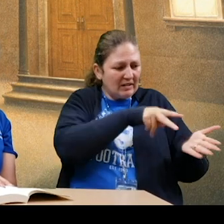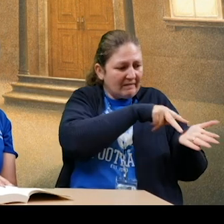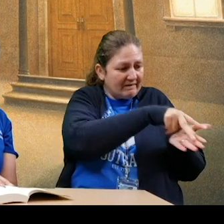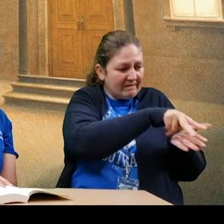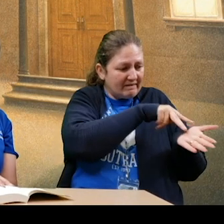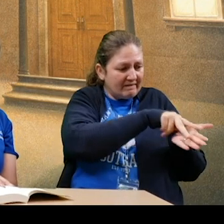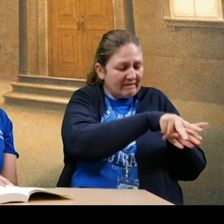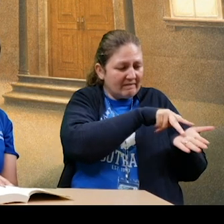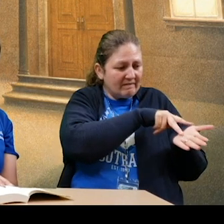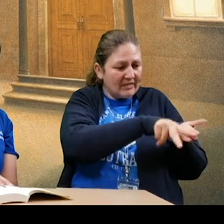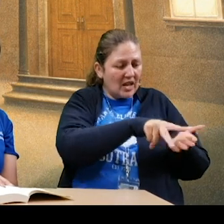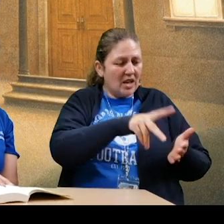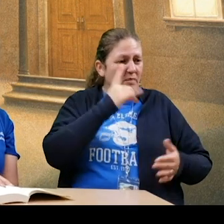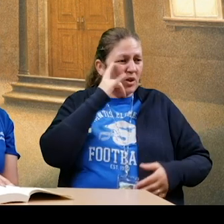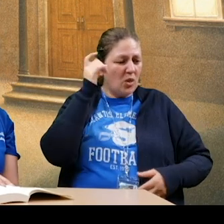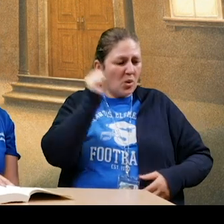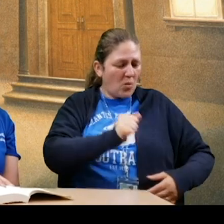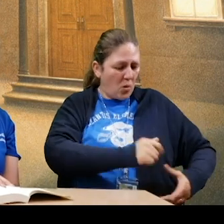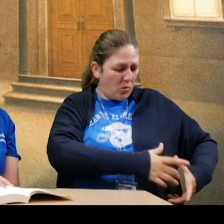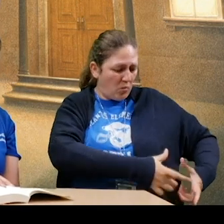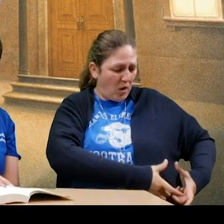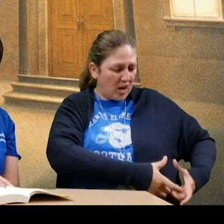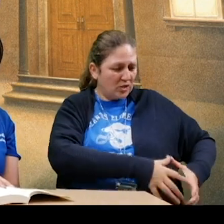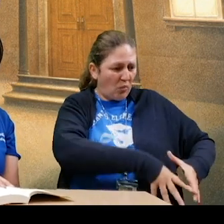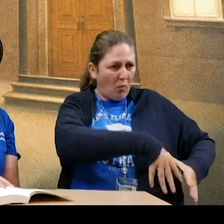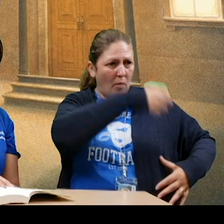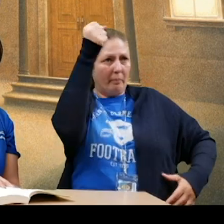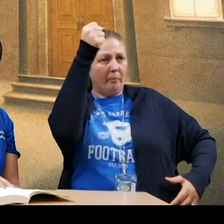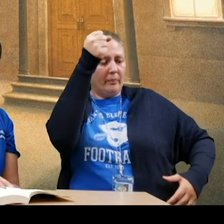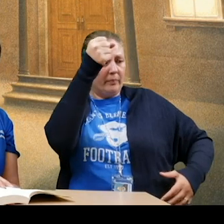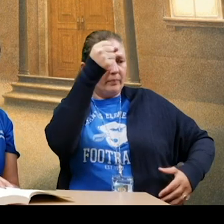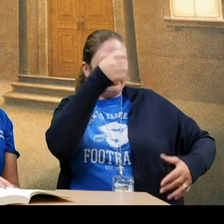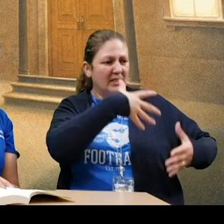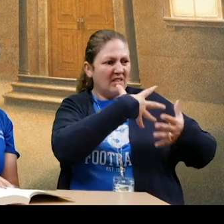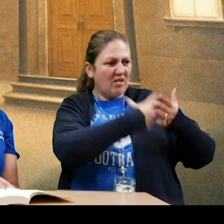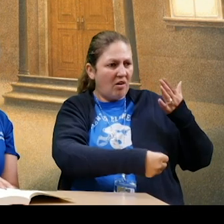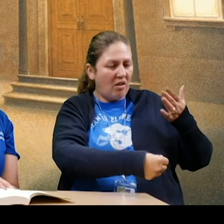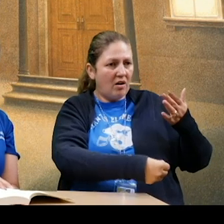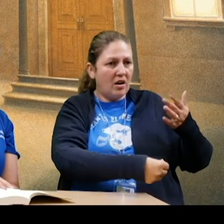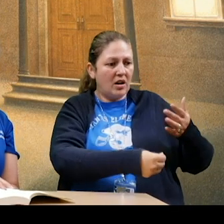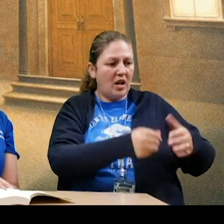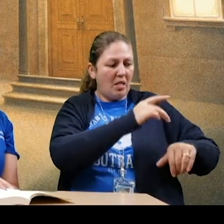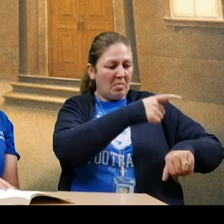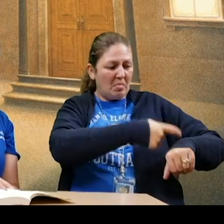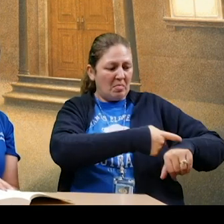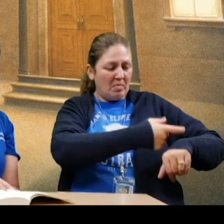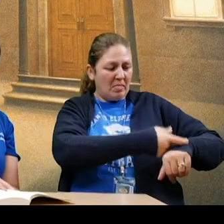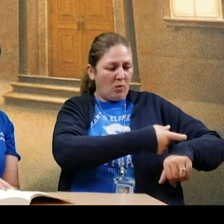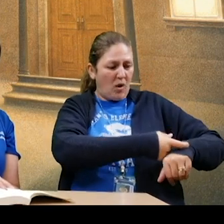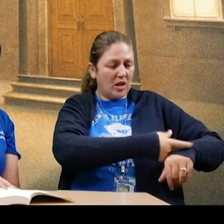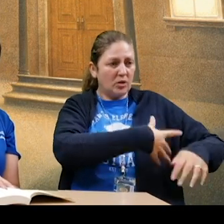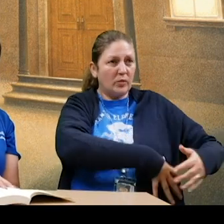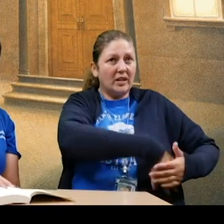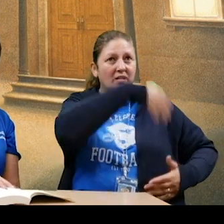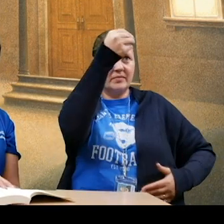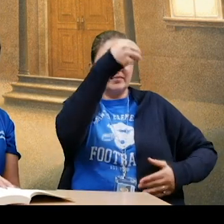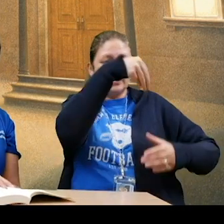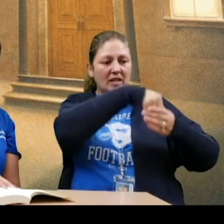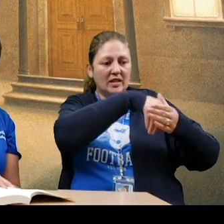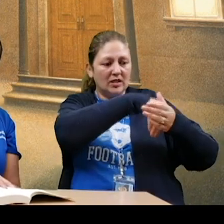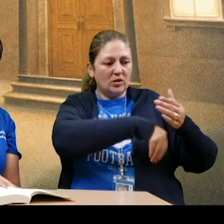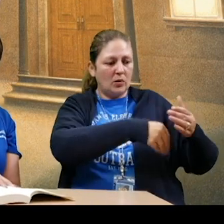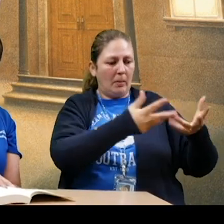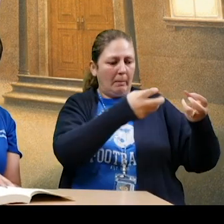vacuumed Edward's gold pocket watch right off his lap. The watch went into the maw of the vacuum cleaner with a